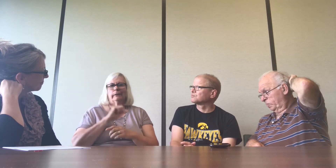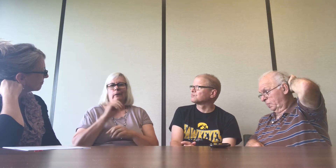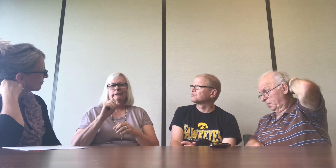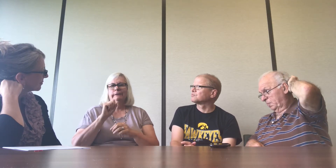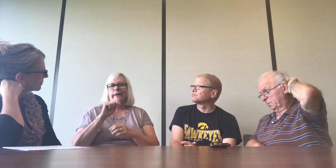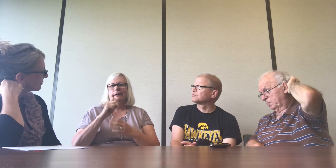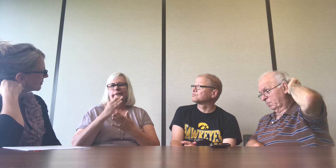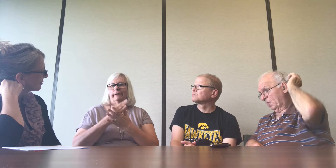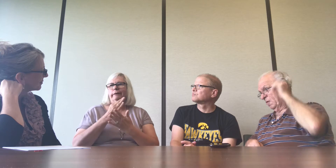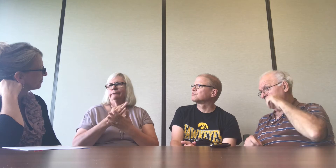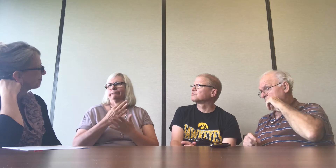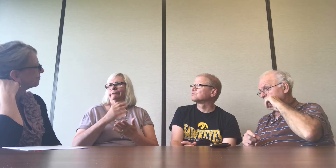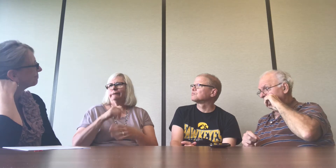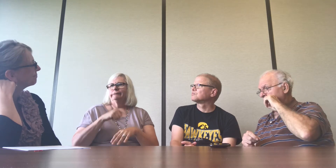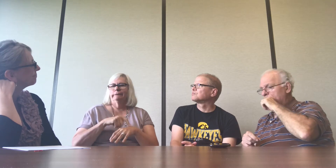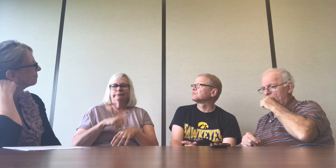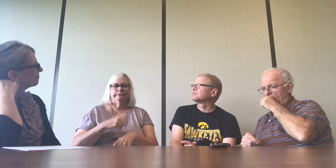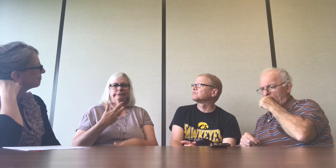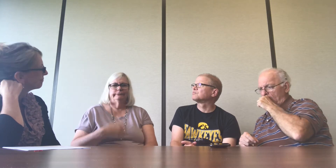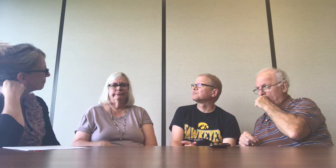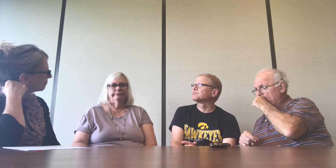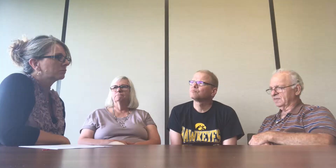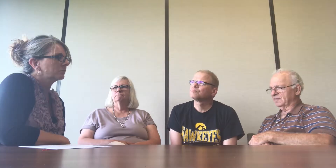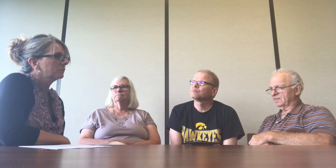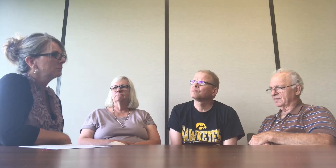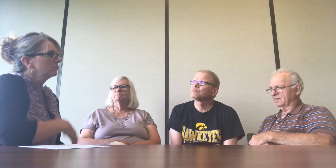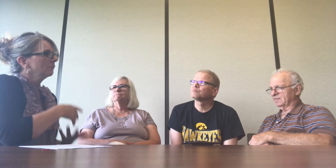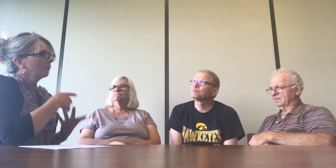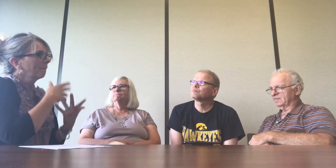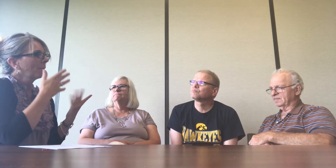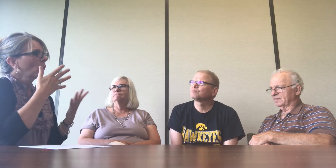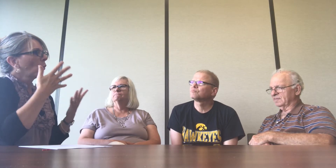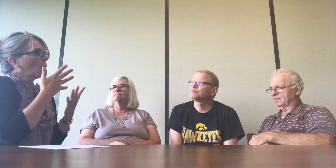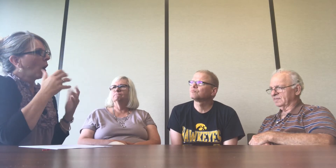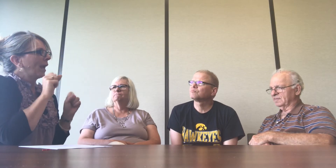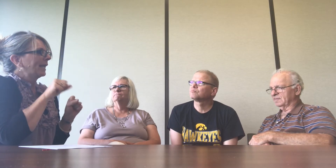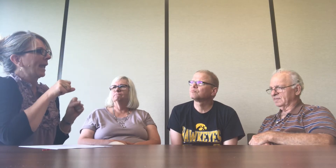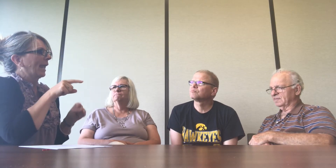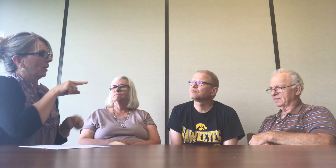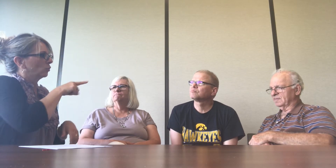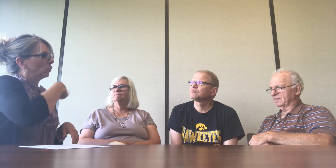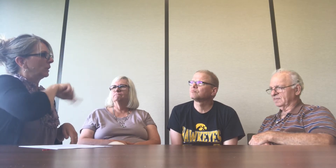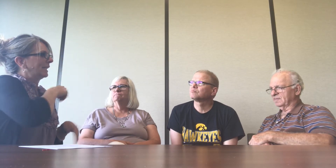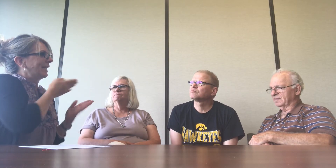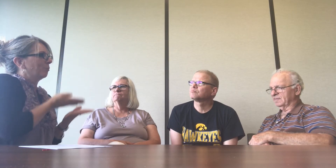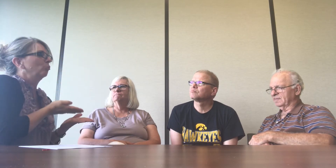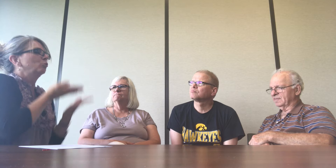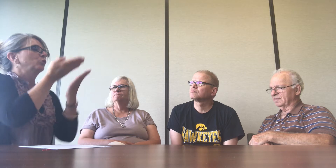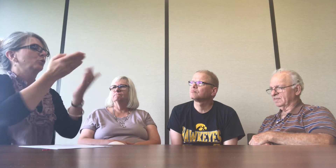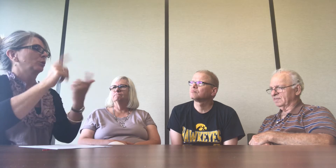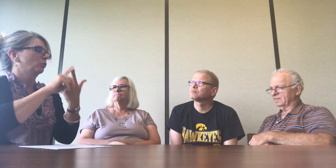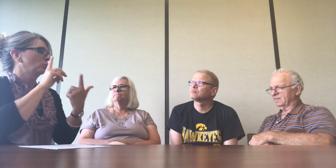maybe an expansion of DIAA. I know it was tried in the 90s, but it wasn't very successful because of funding.